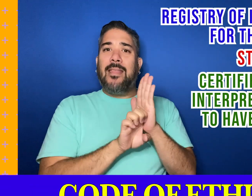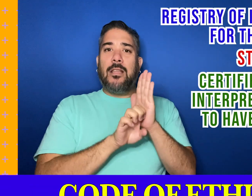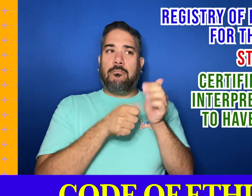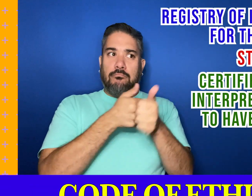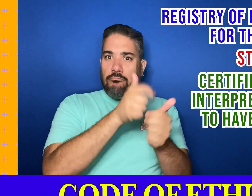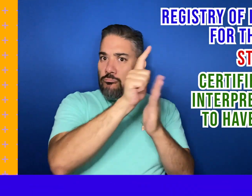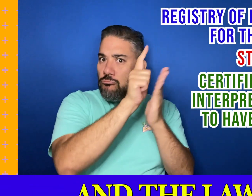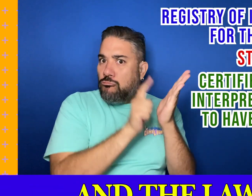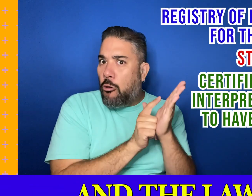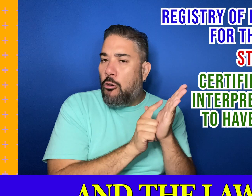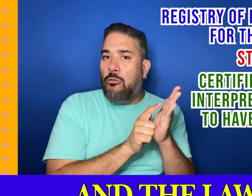Ethics and the law.